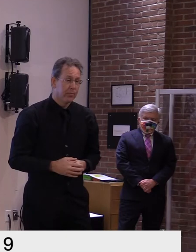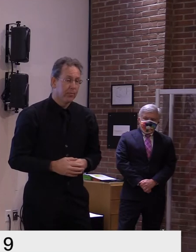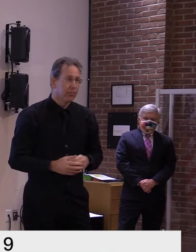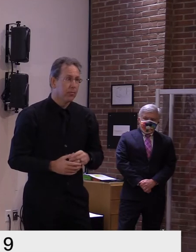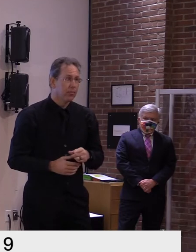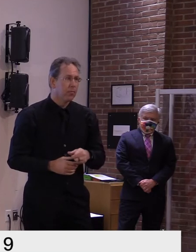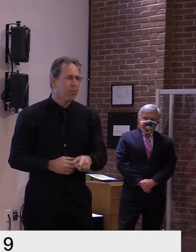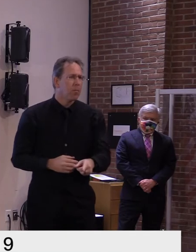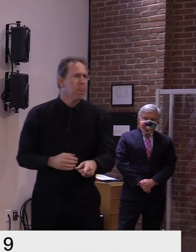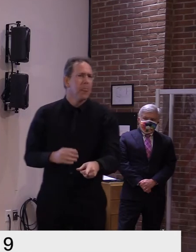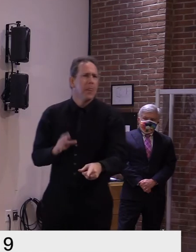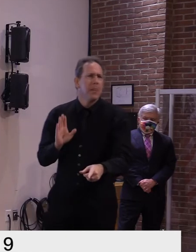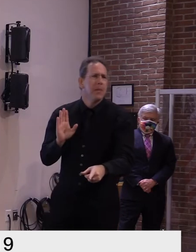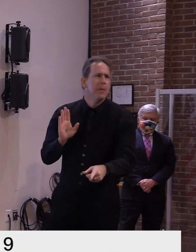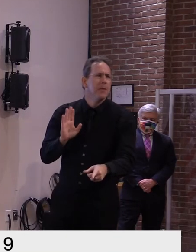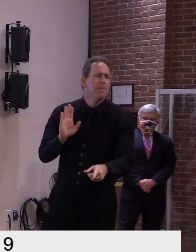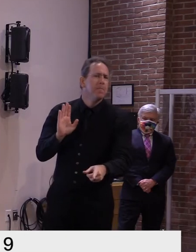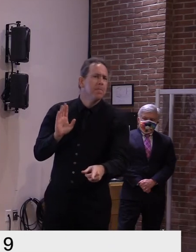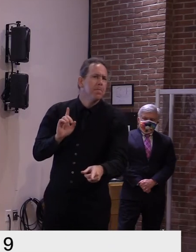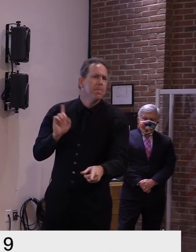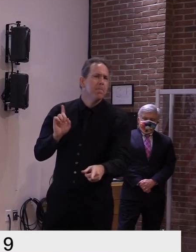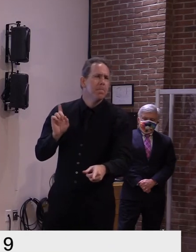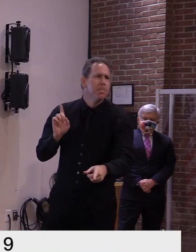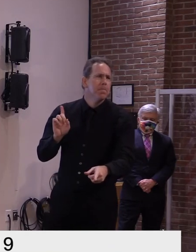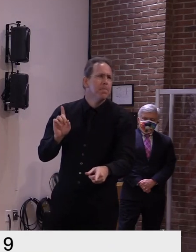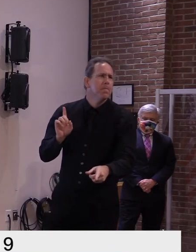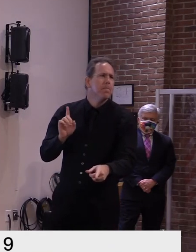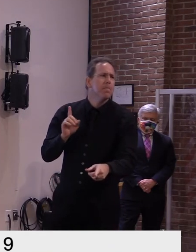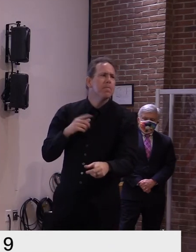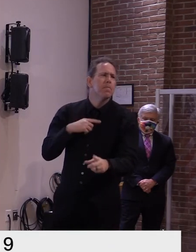But as far as that goal of full in-person,